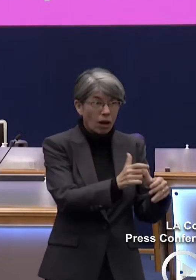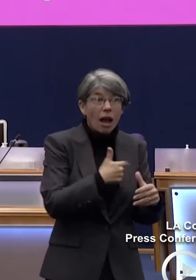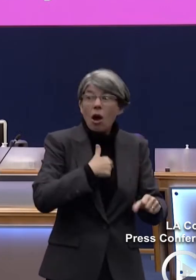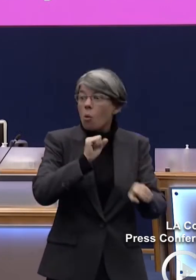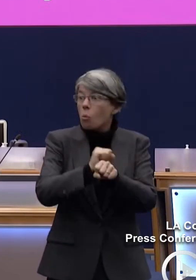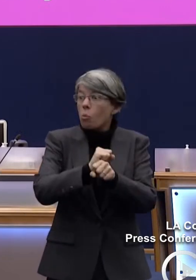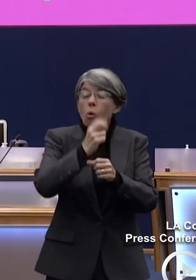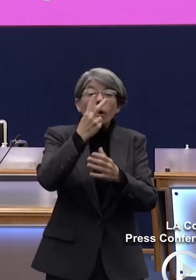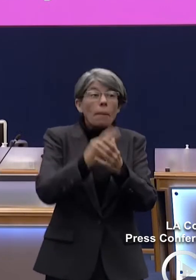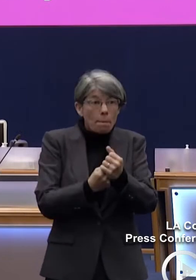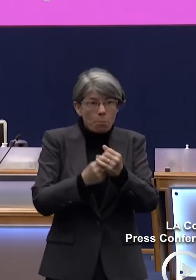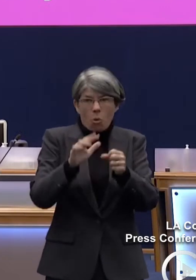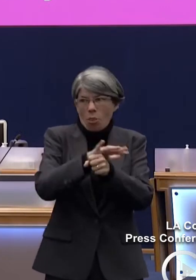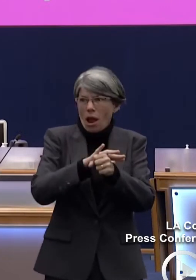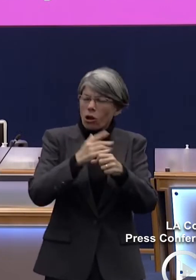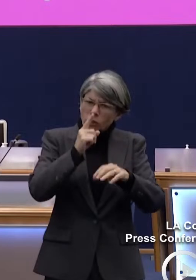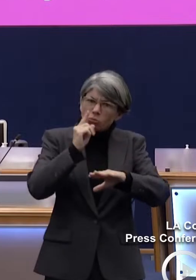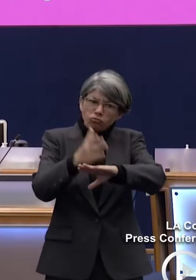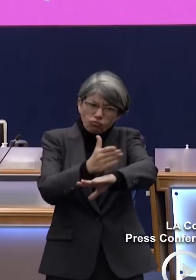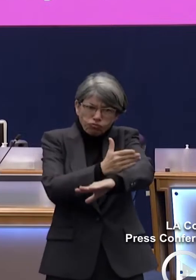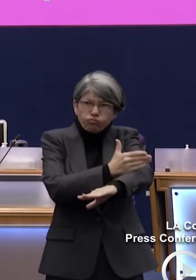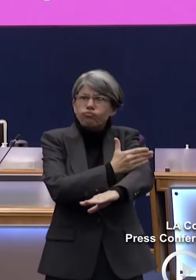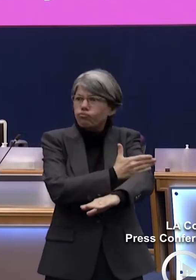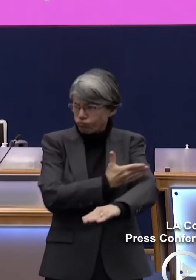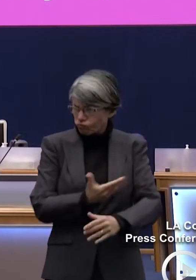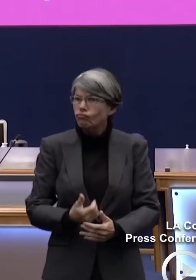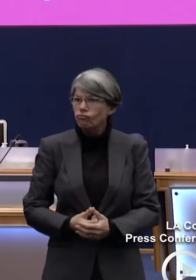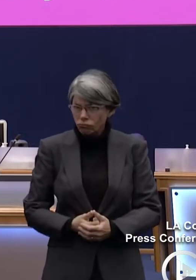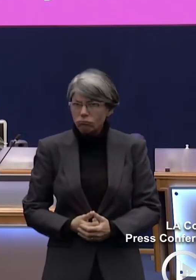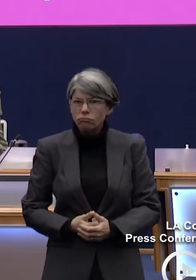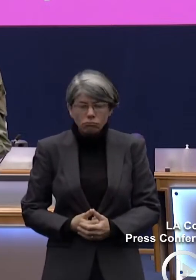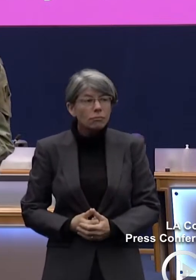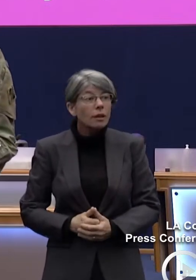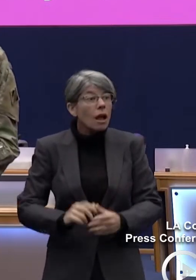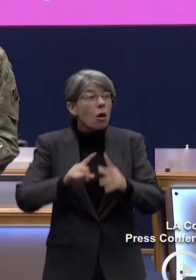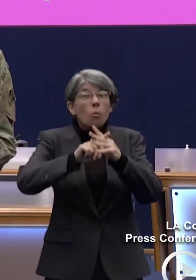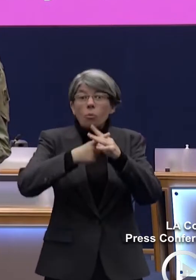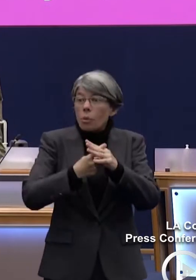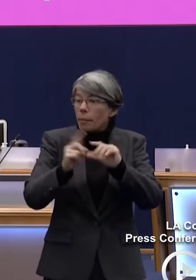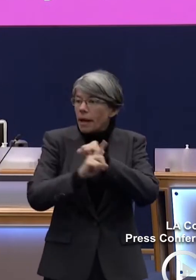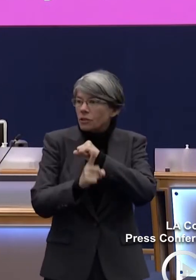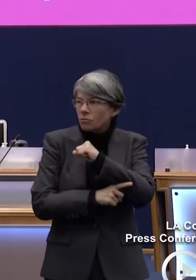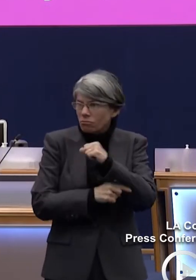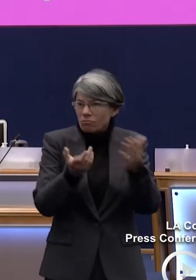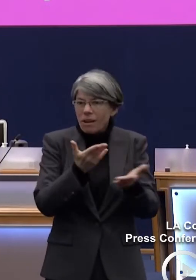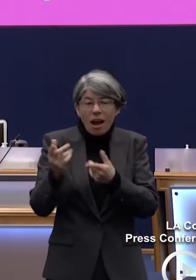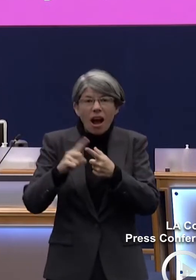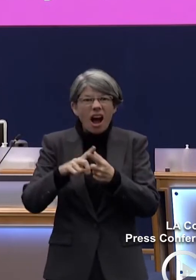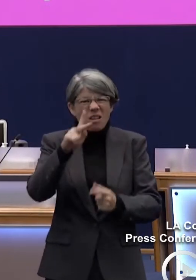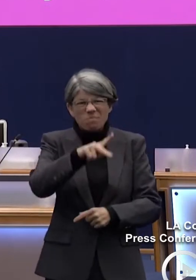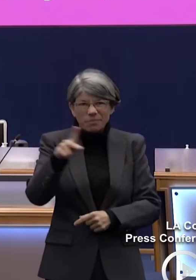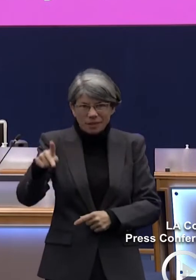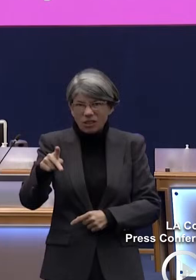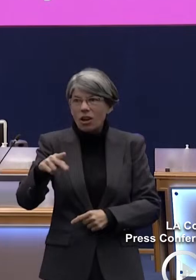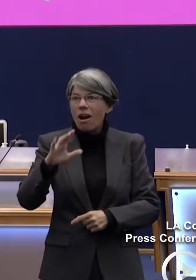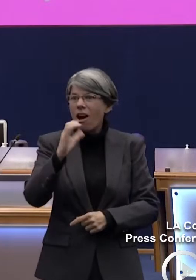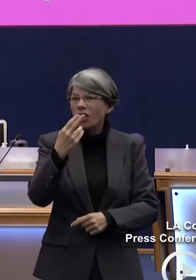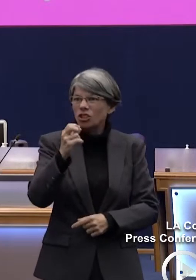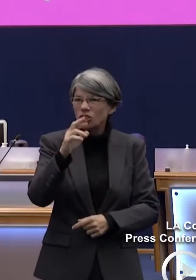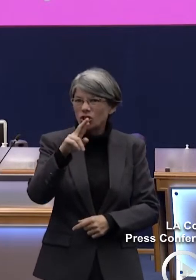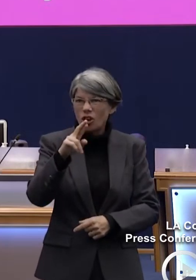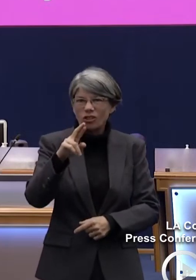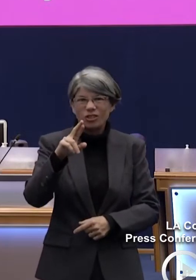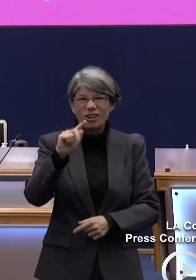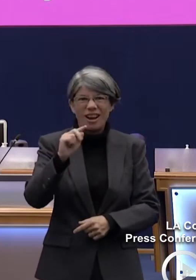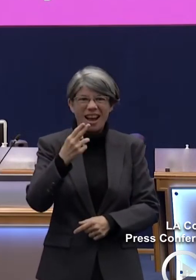fire impacted areas and making great progress. We also began debris removal on the Pacific Palisades Charter High School, Pali